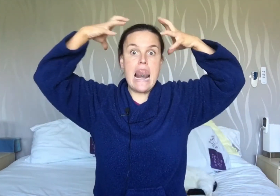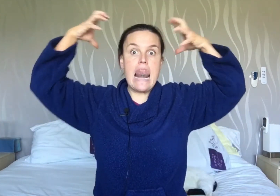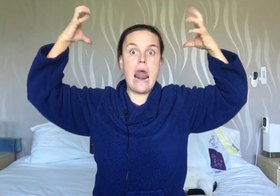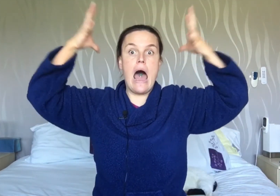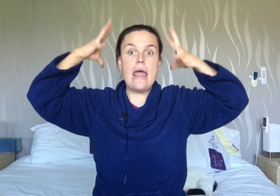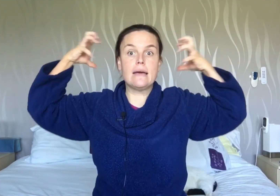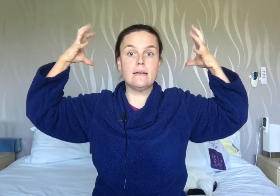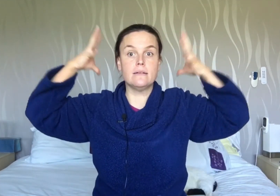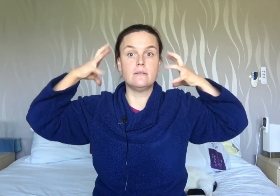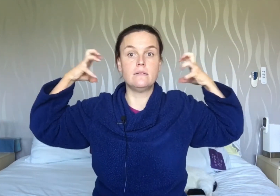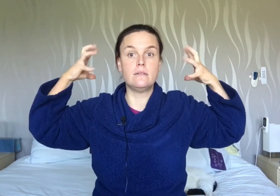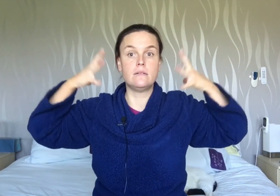Lion.